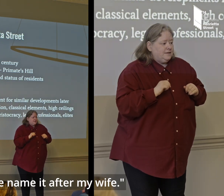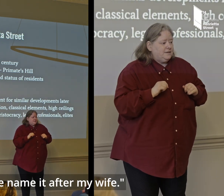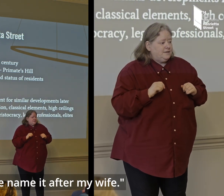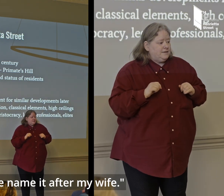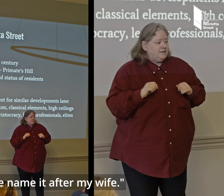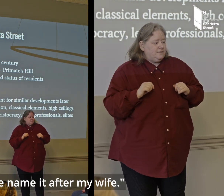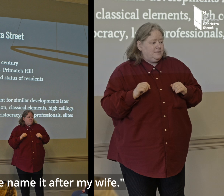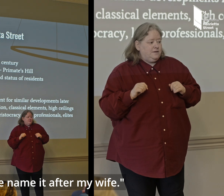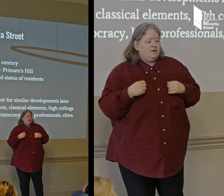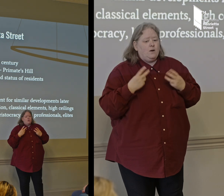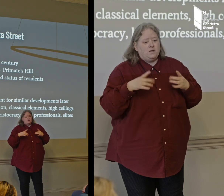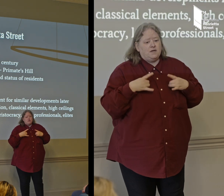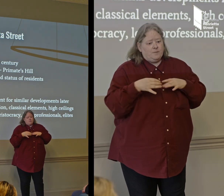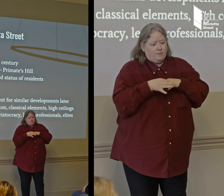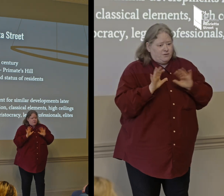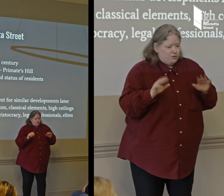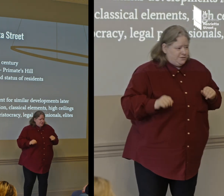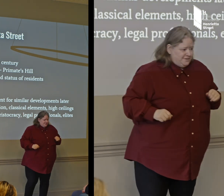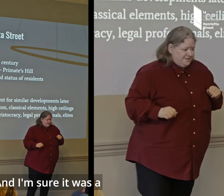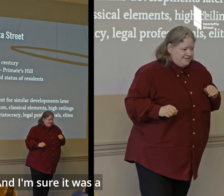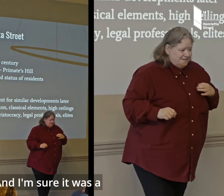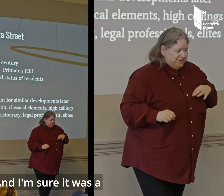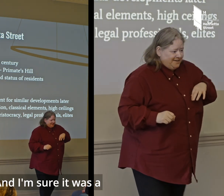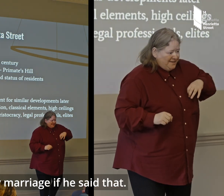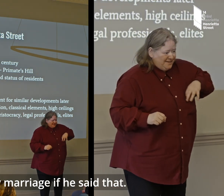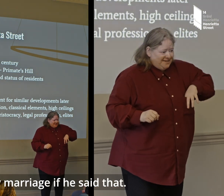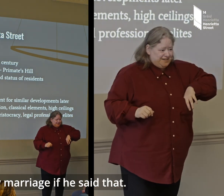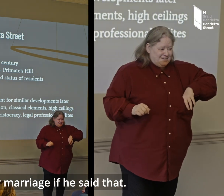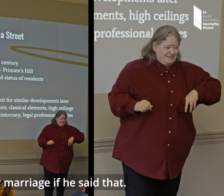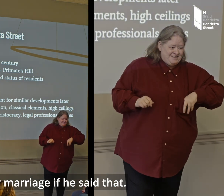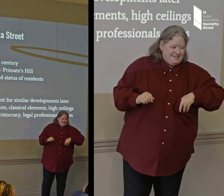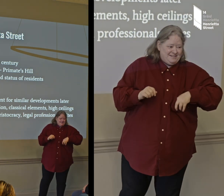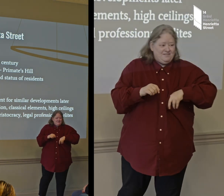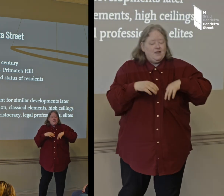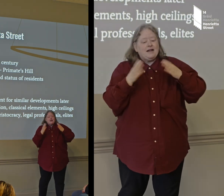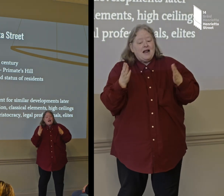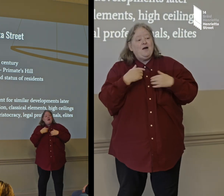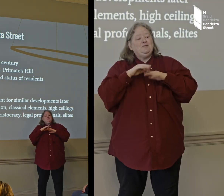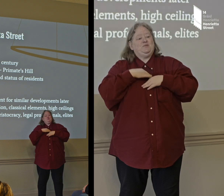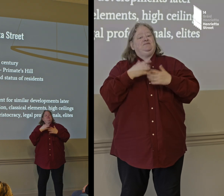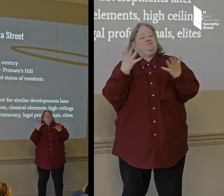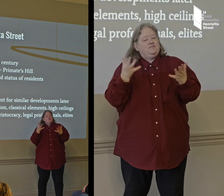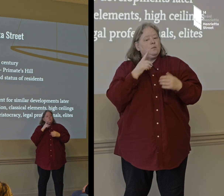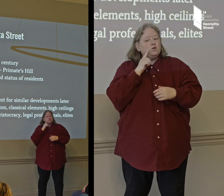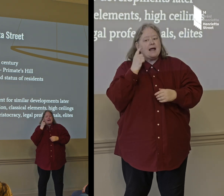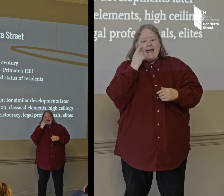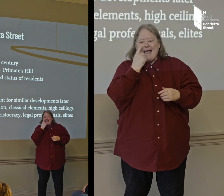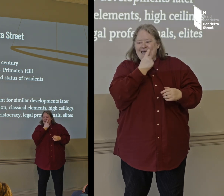please, name it after my wife. And I'm sure it was a happy marriage if he said that.